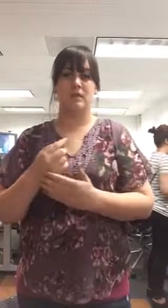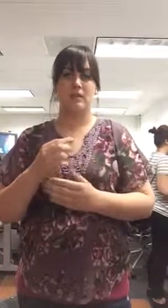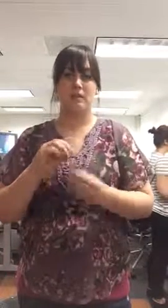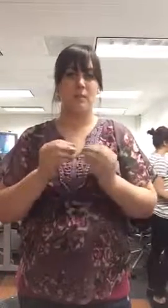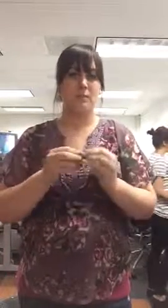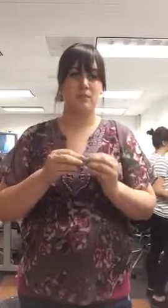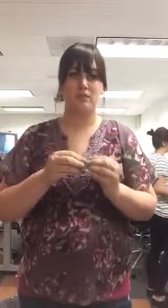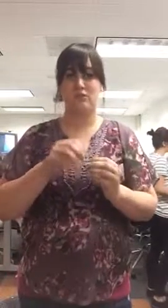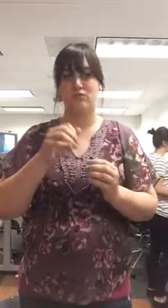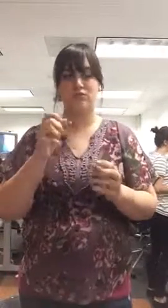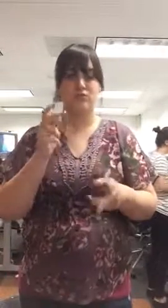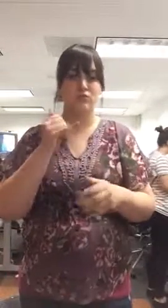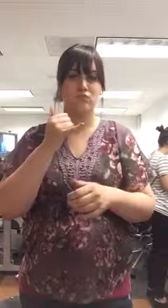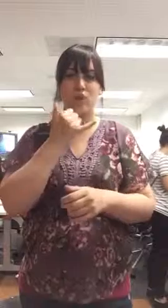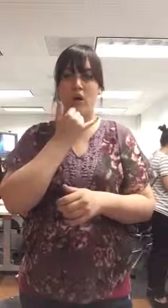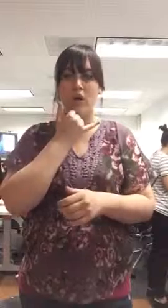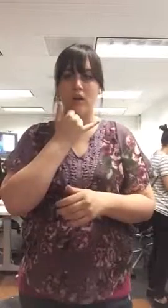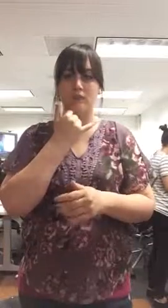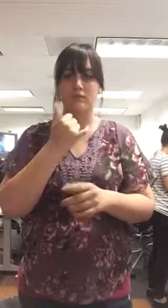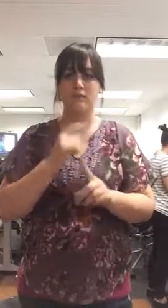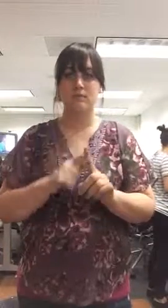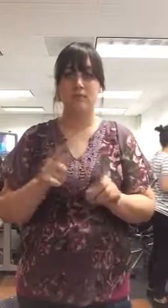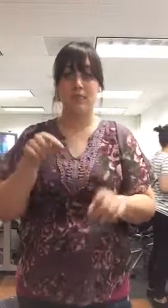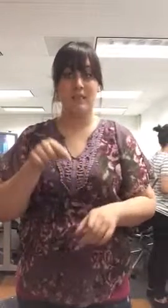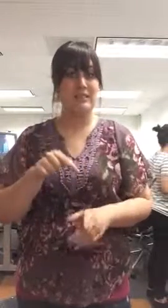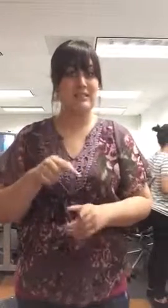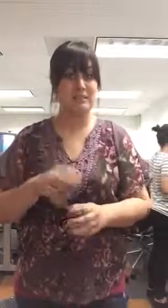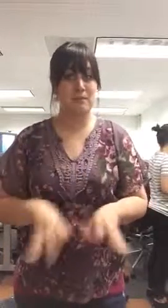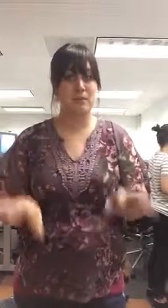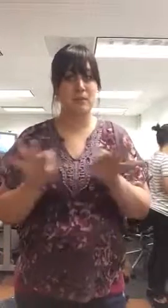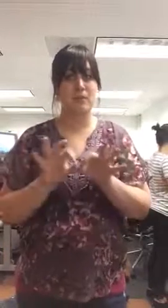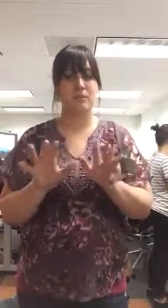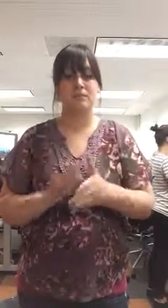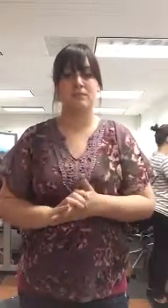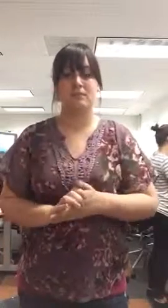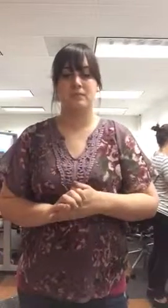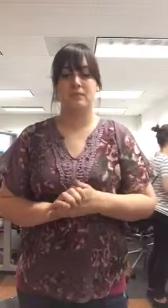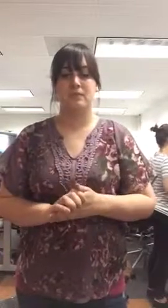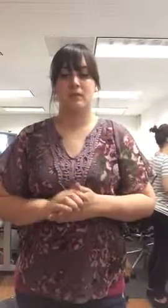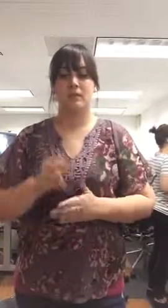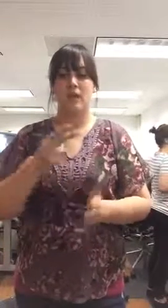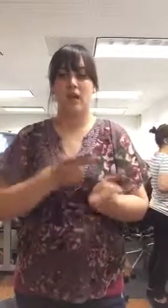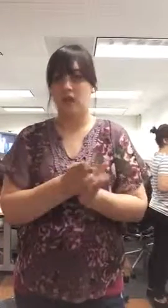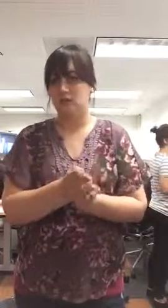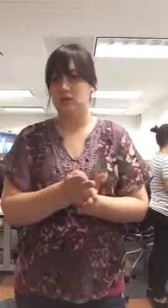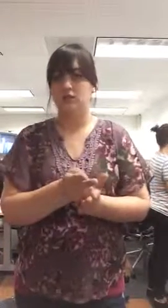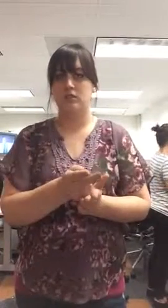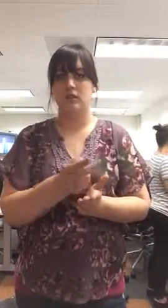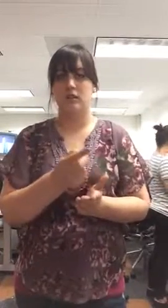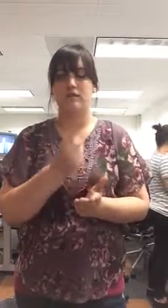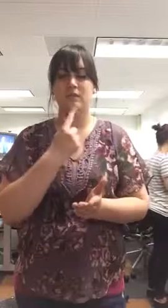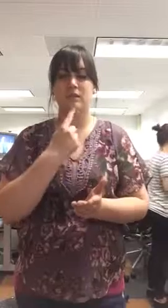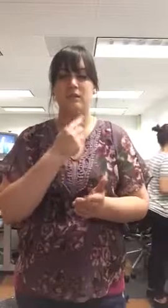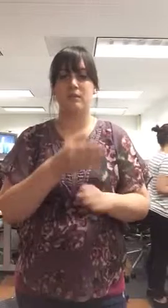here, this is fairly telling. And I'll be very honest with you. I think I've mentioned this before. It is visually,